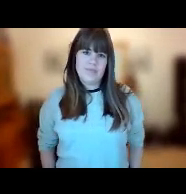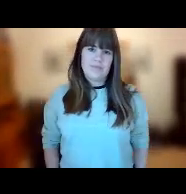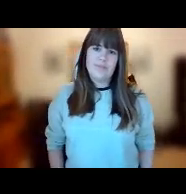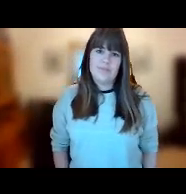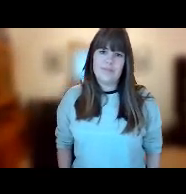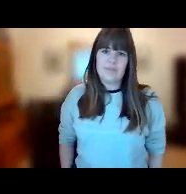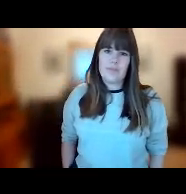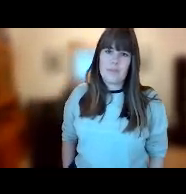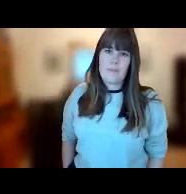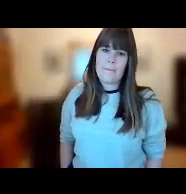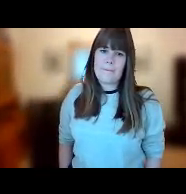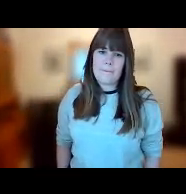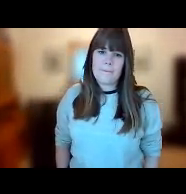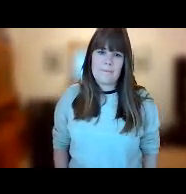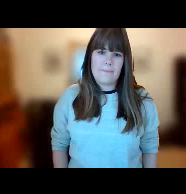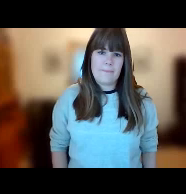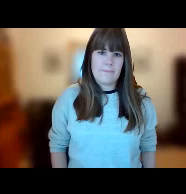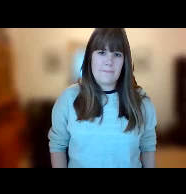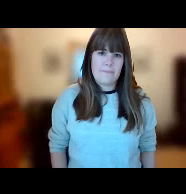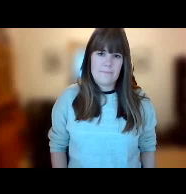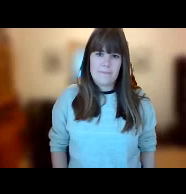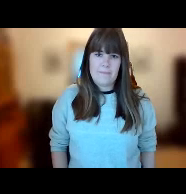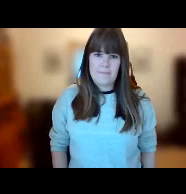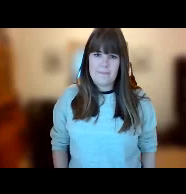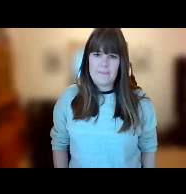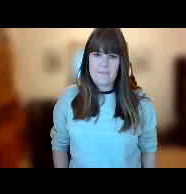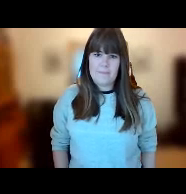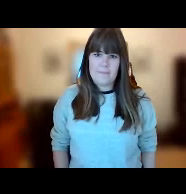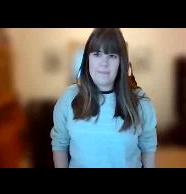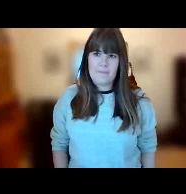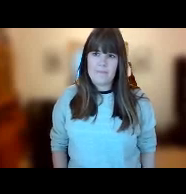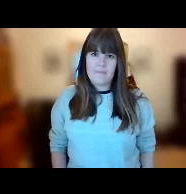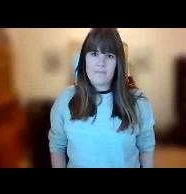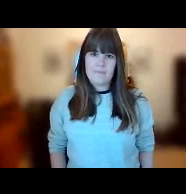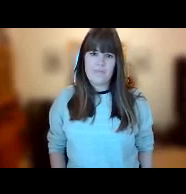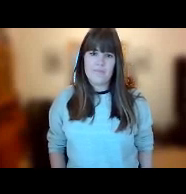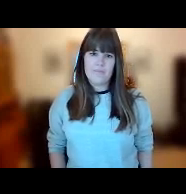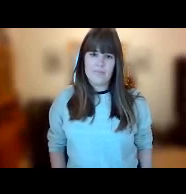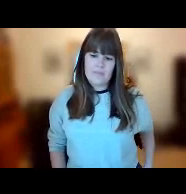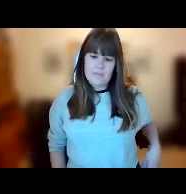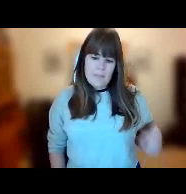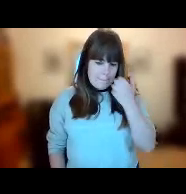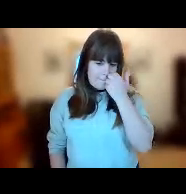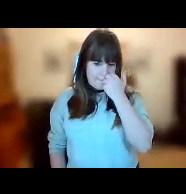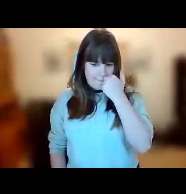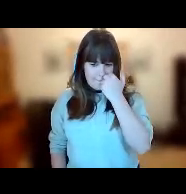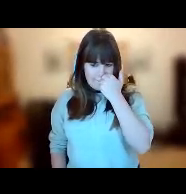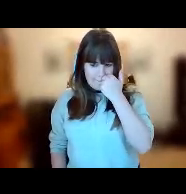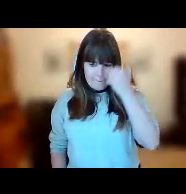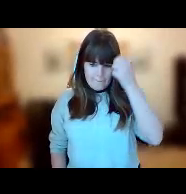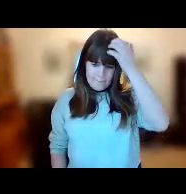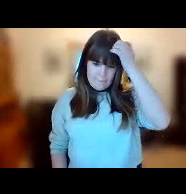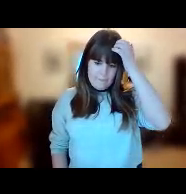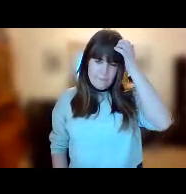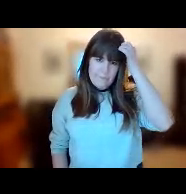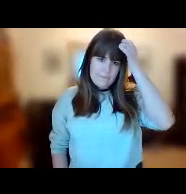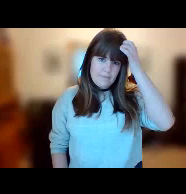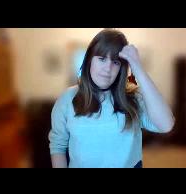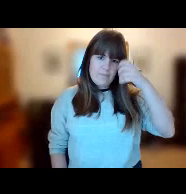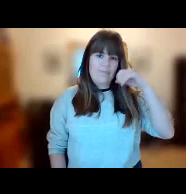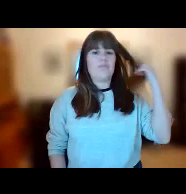reality, then assume that I can drink a margarita. So you serve me a margarita, so I drink